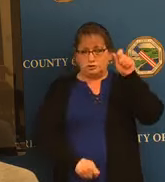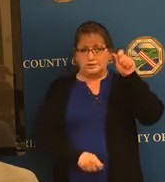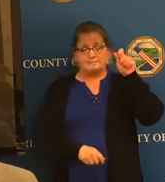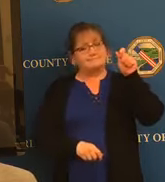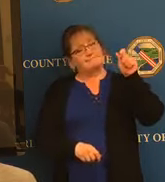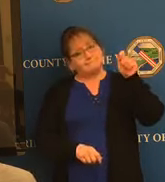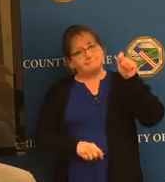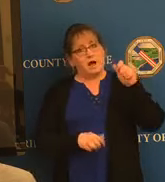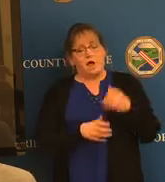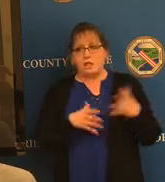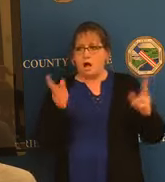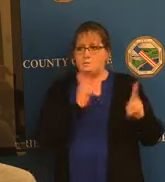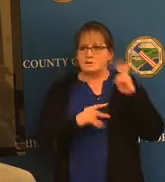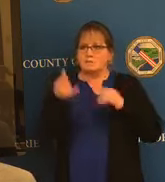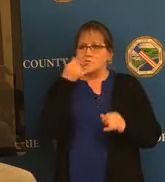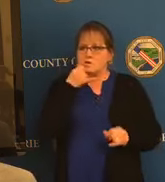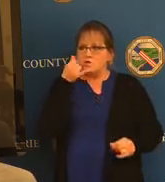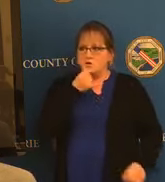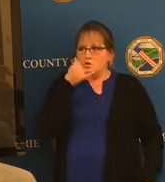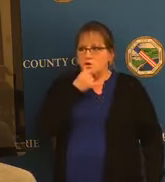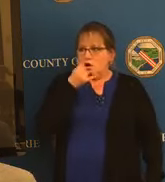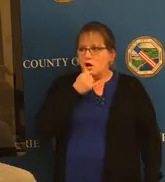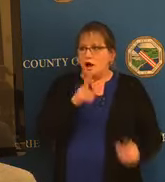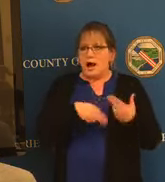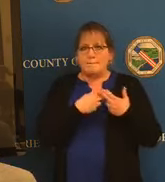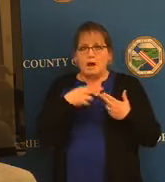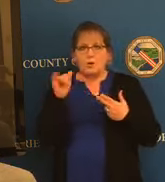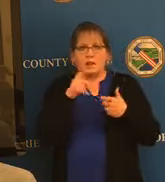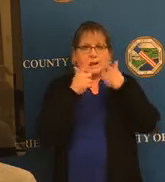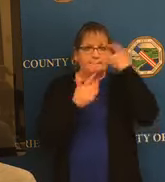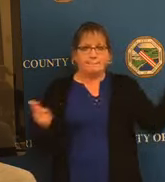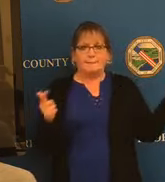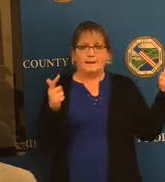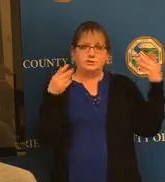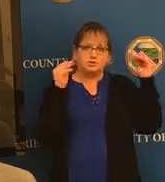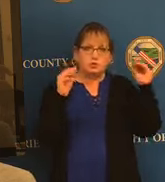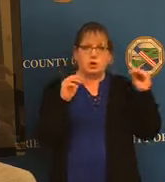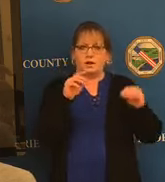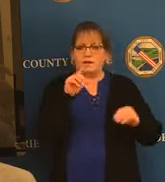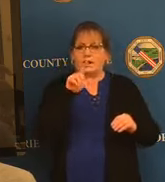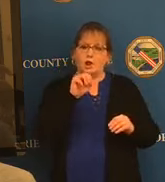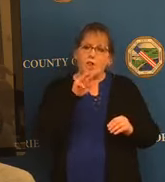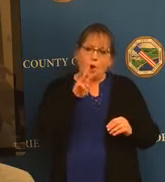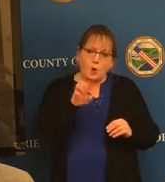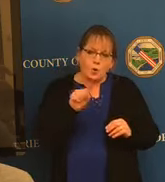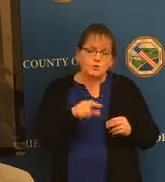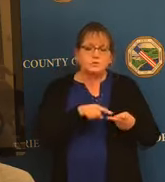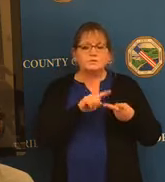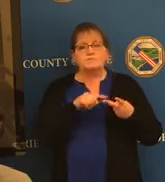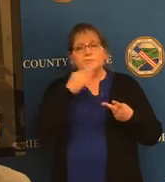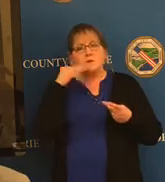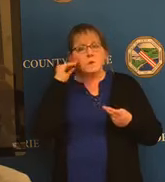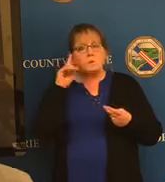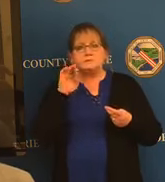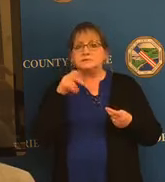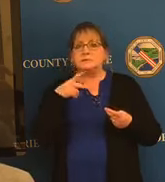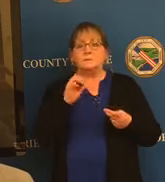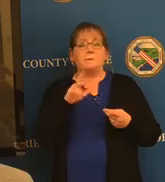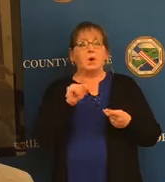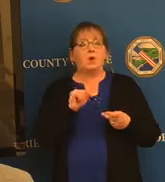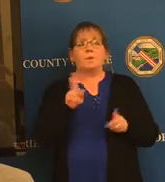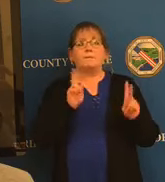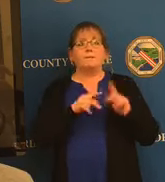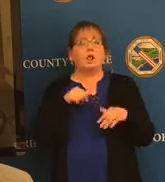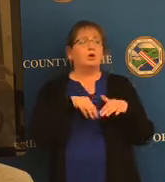of calls that we've been getting about stores like mega stores or Lowe's and Home Depot, and how people are just going in and